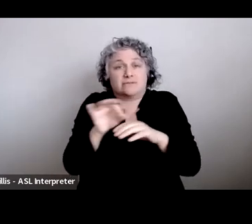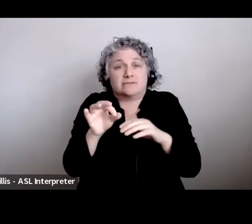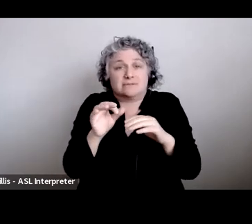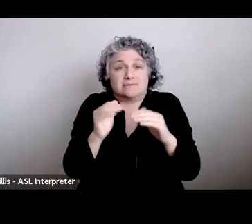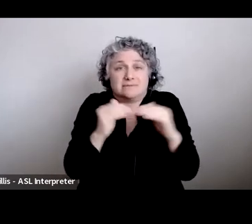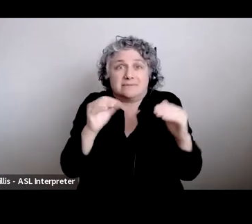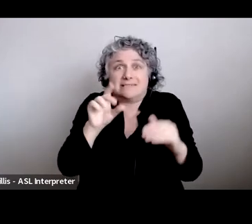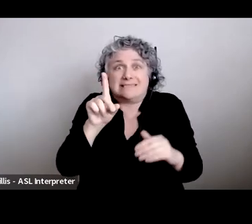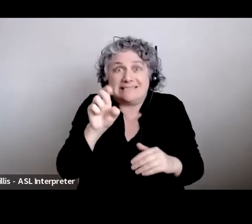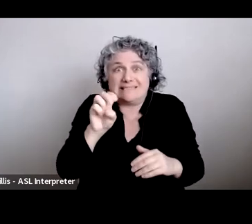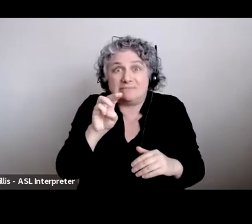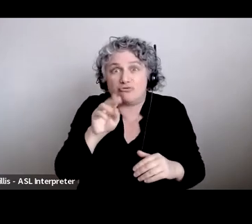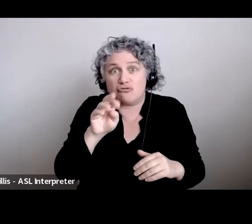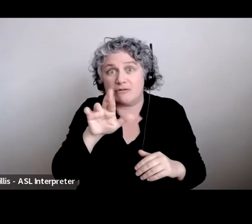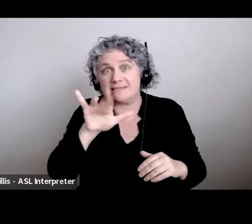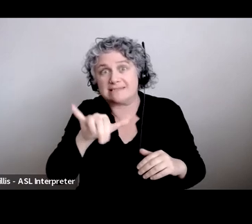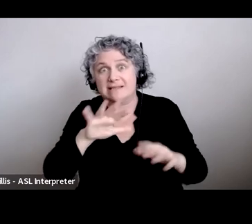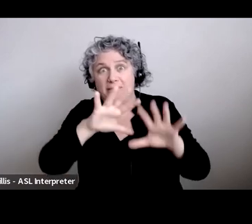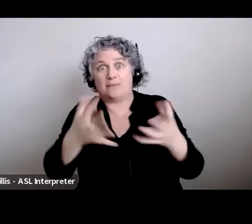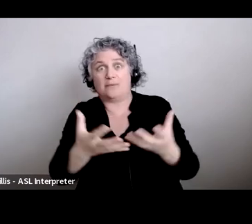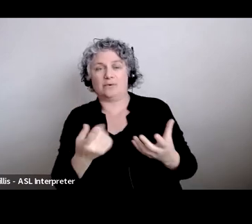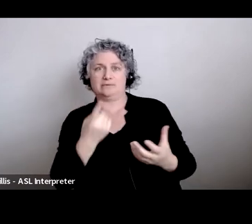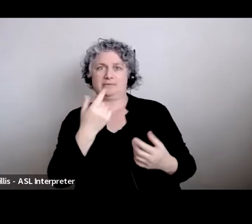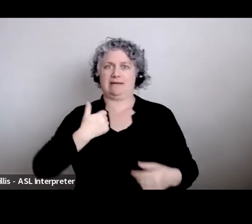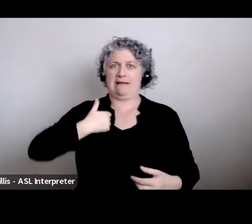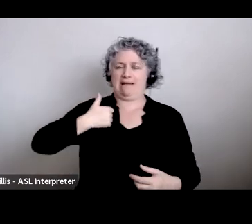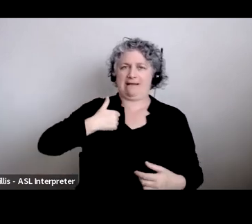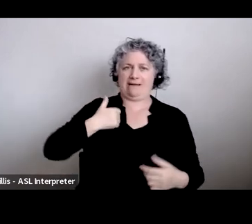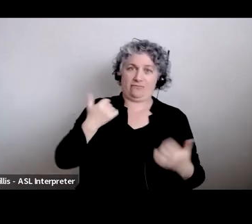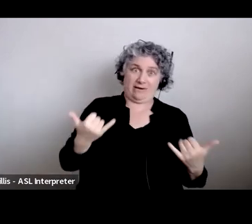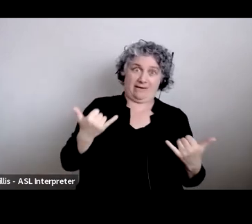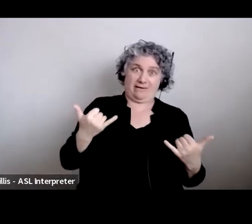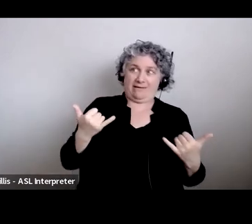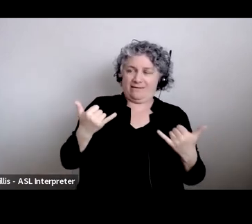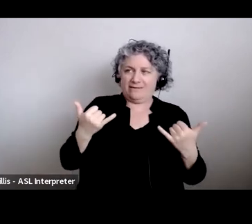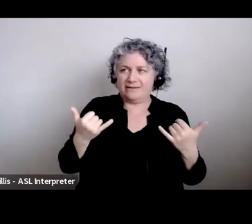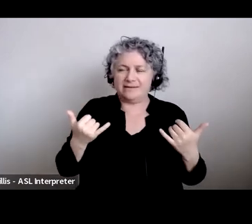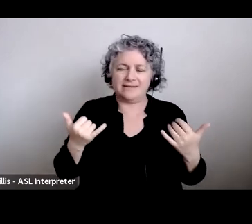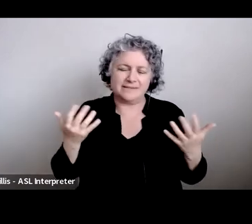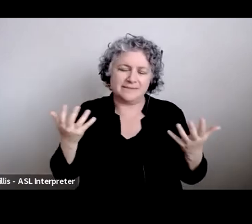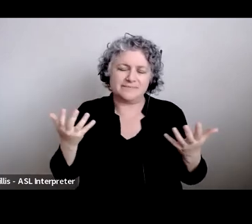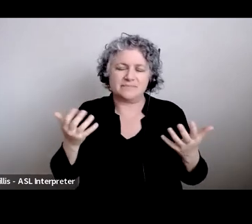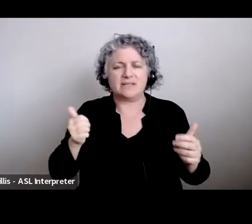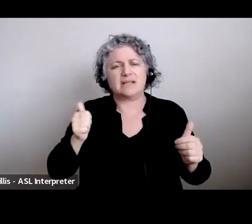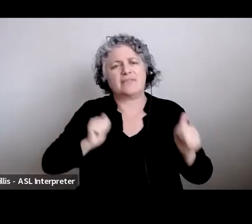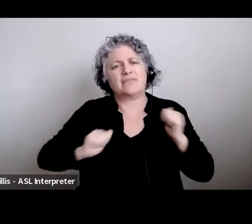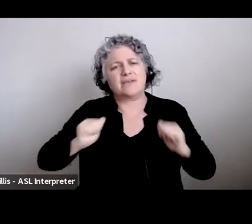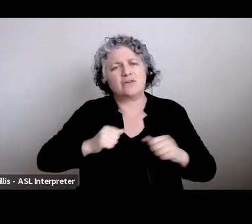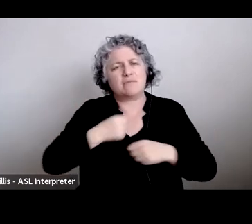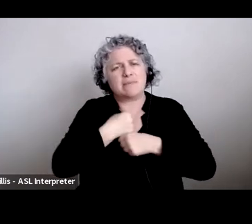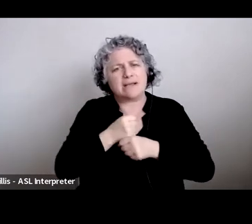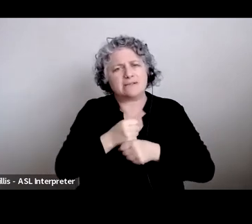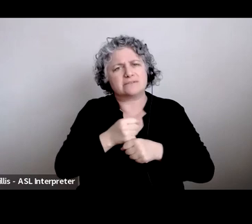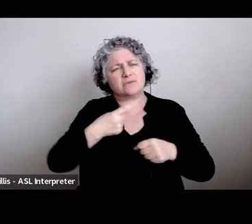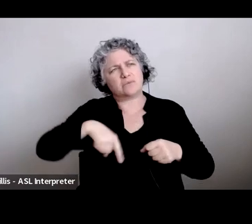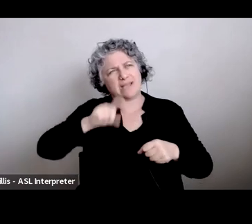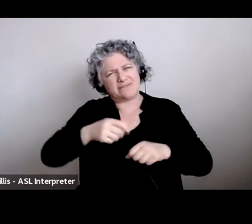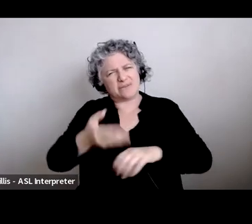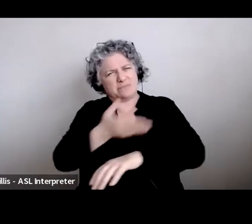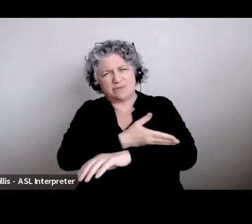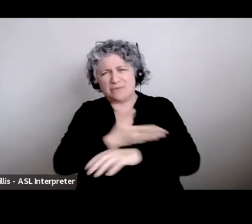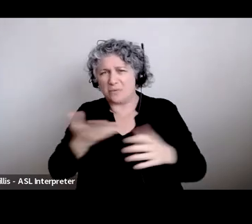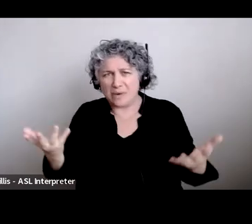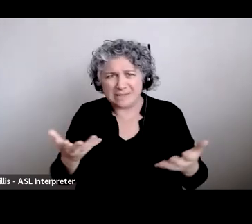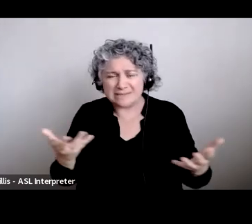a lot that we are and that what we need to do better as theater makers is say we're part of it all. We're not